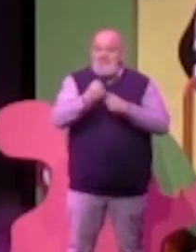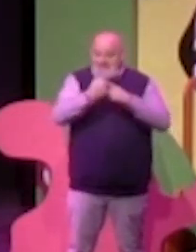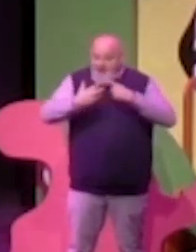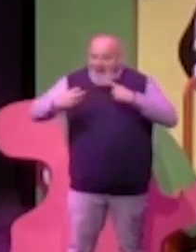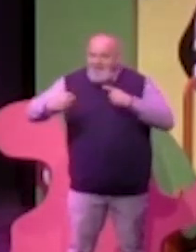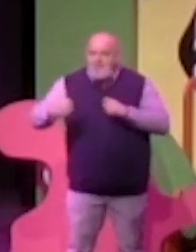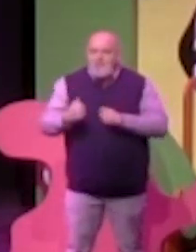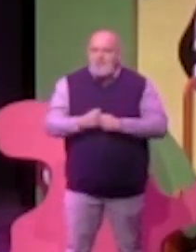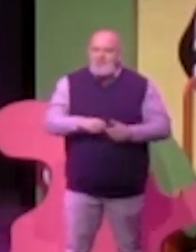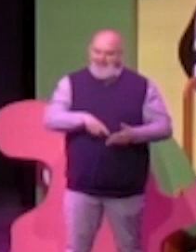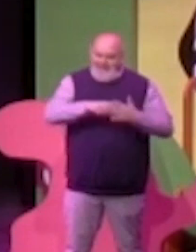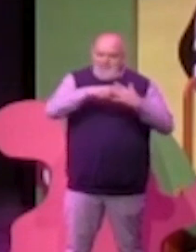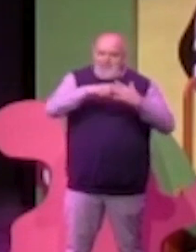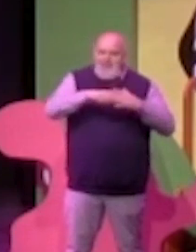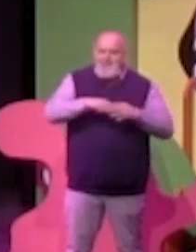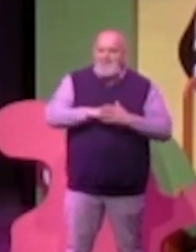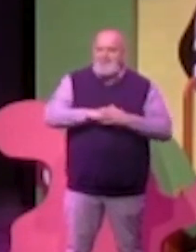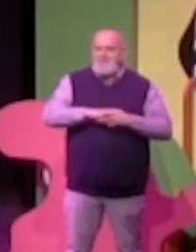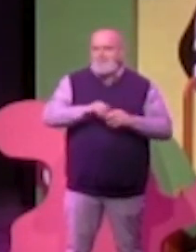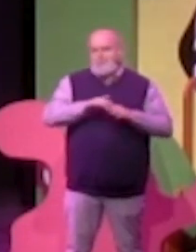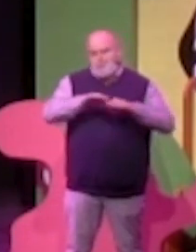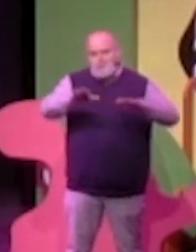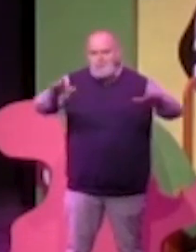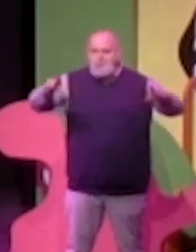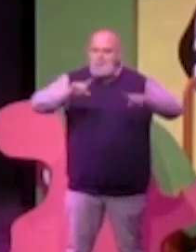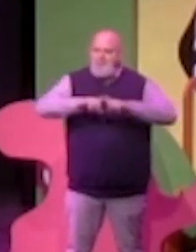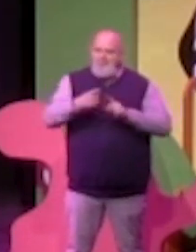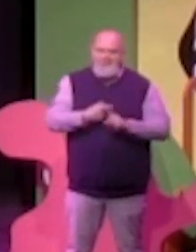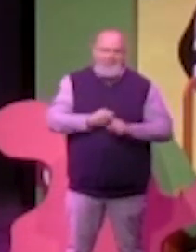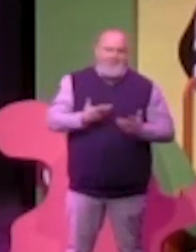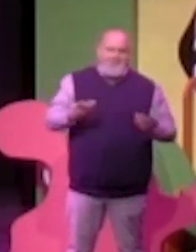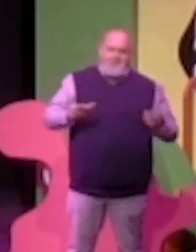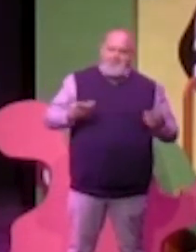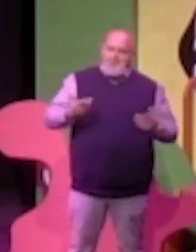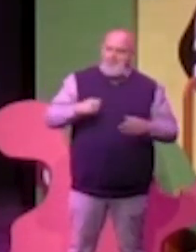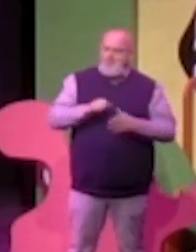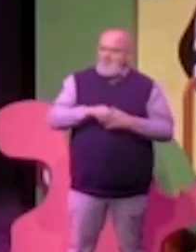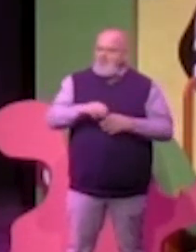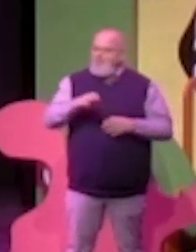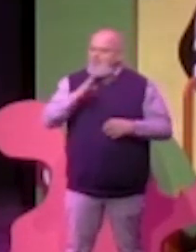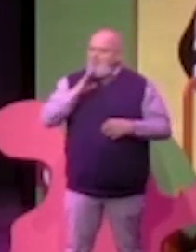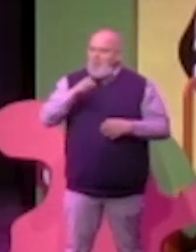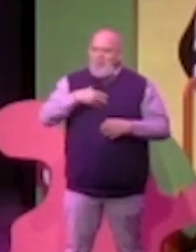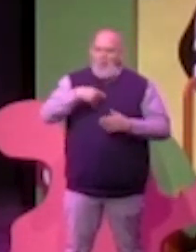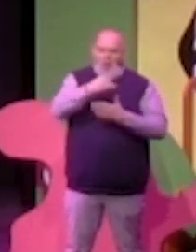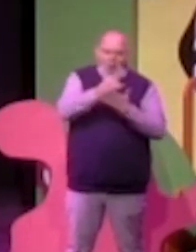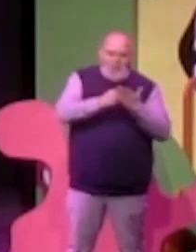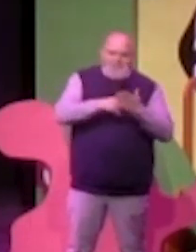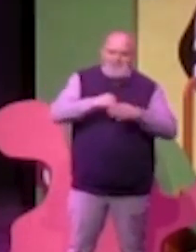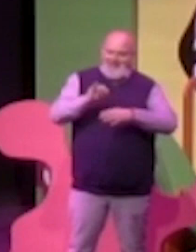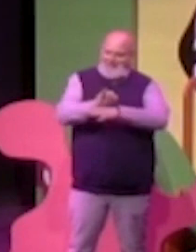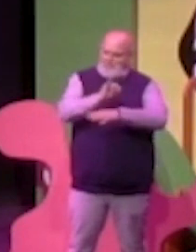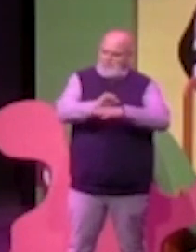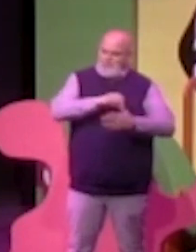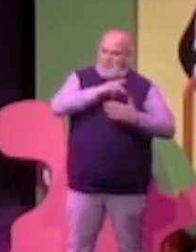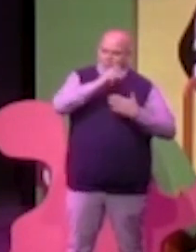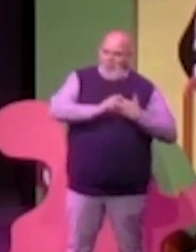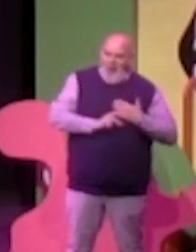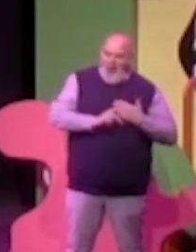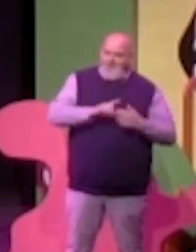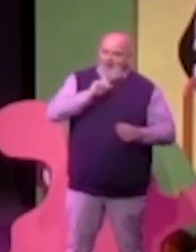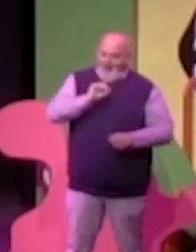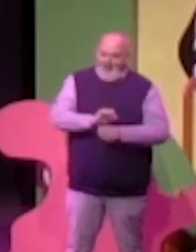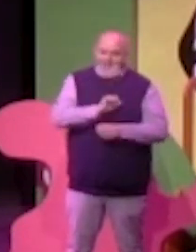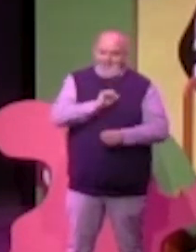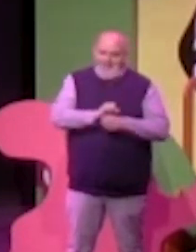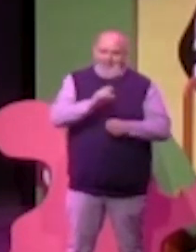initiatives across a body of work, from everything from like, you know, doubling down on our arts internship program where we are actually investing